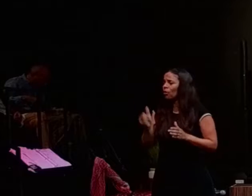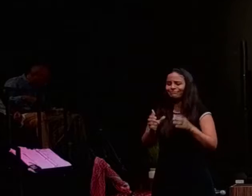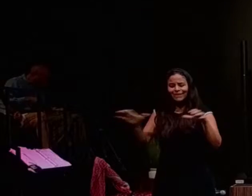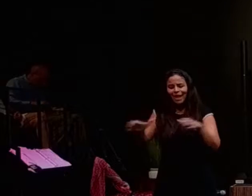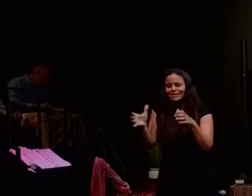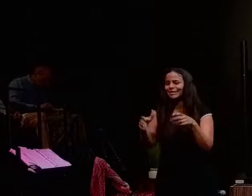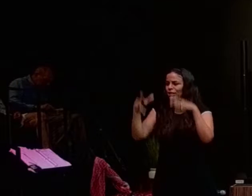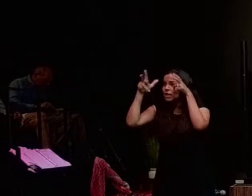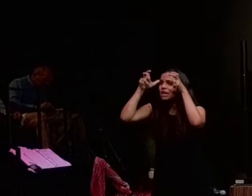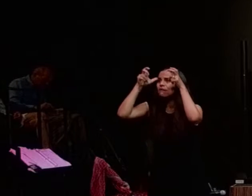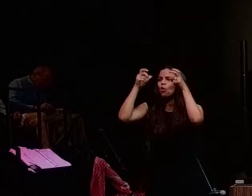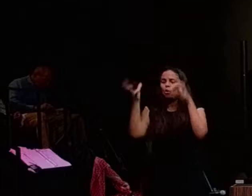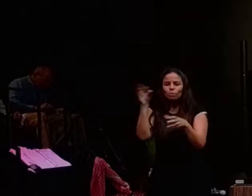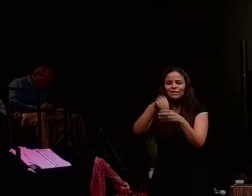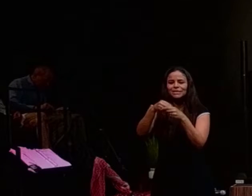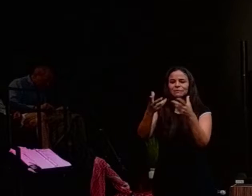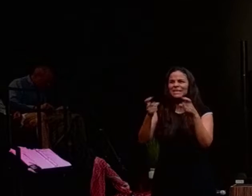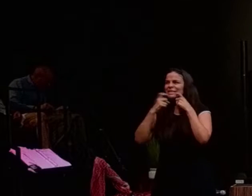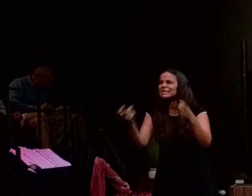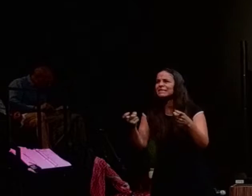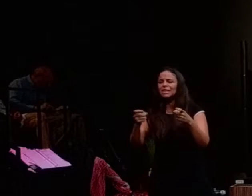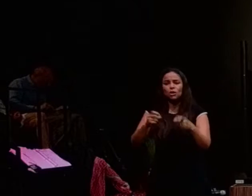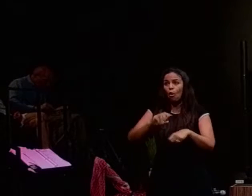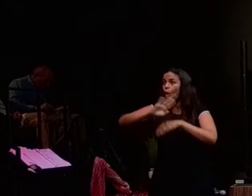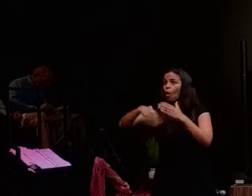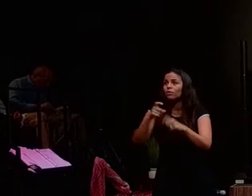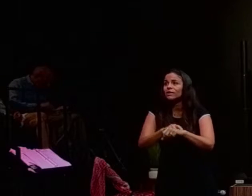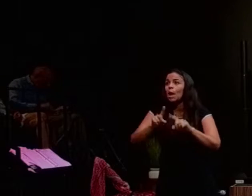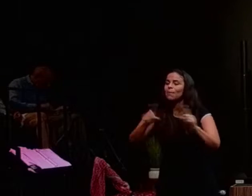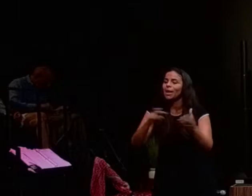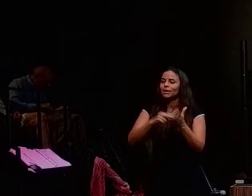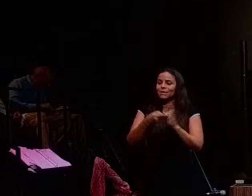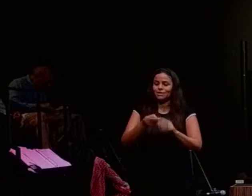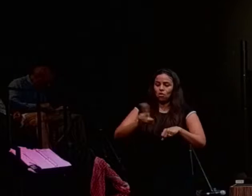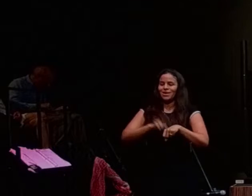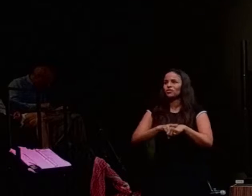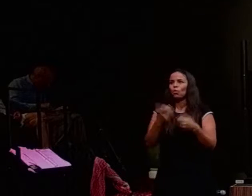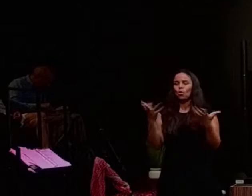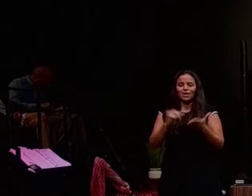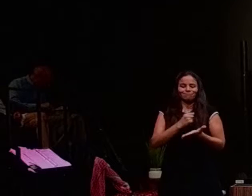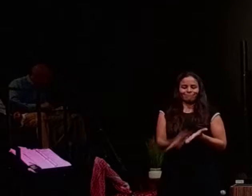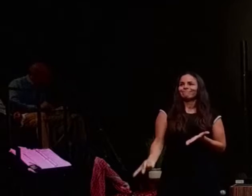or doing evil or participating in depraved acts all the time, but it does mean that by our very nature, we are fallen. Right.